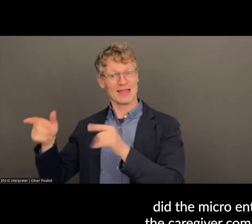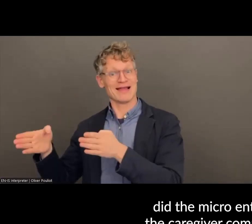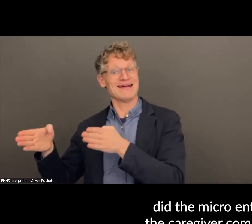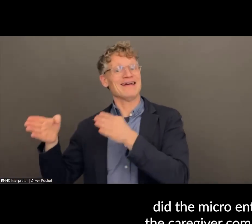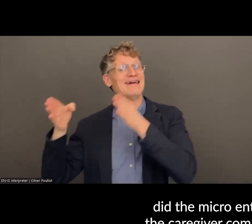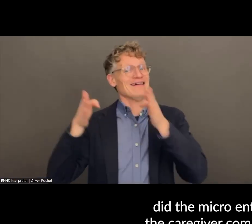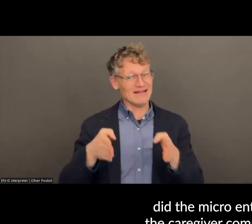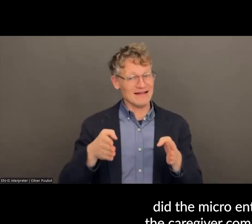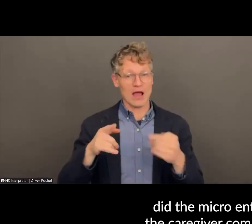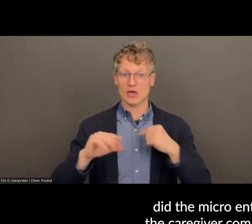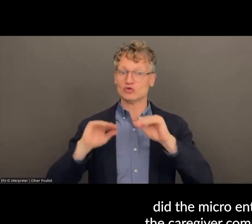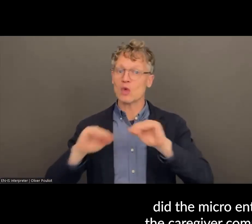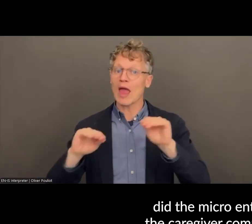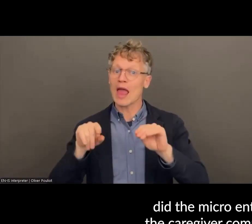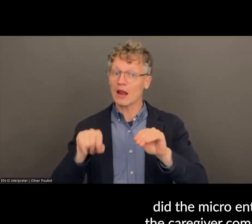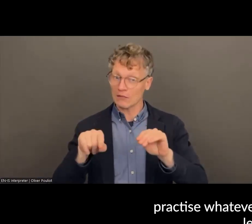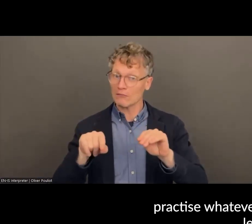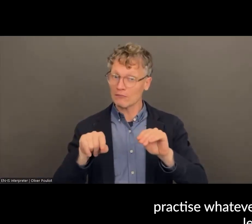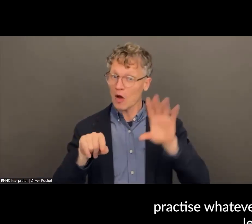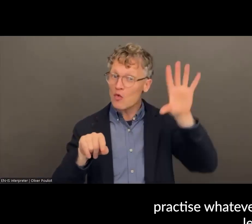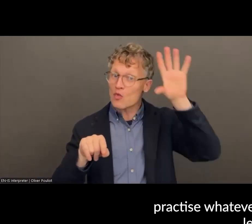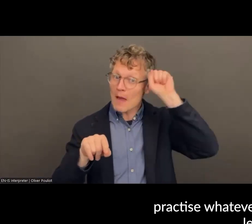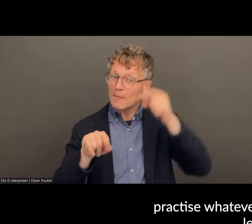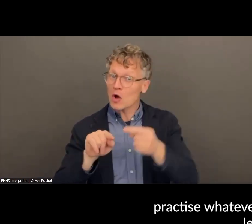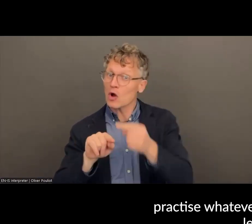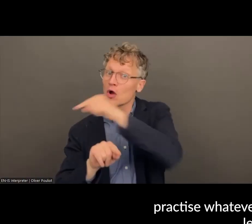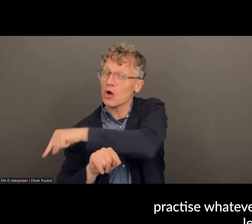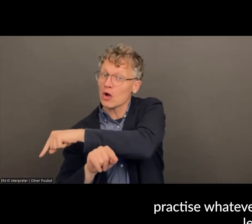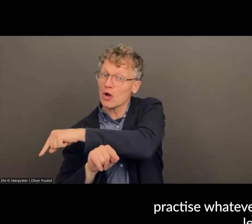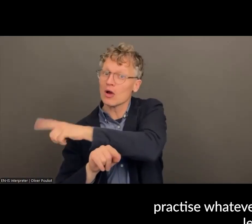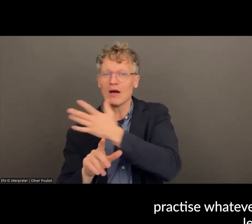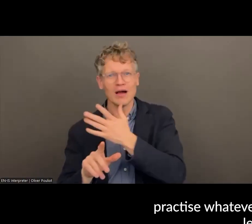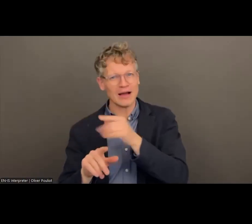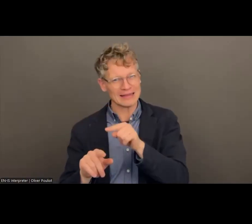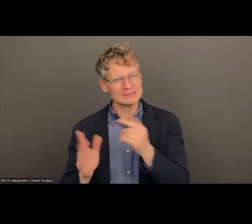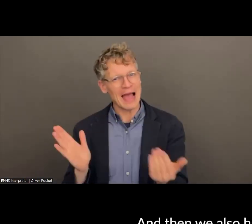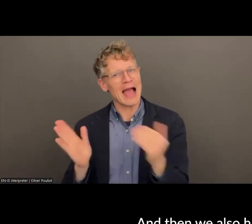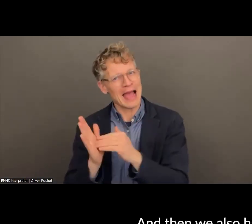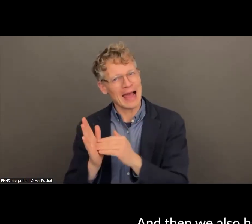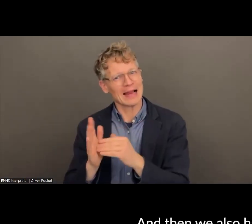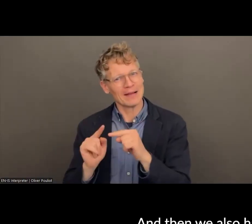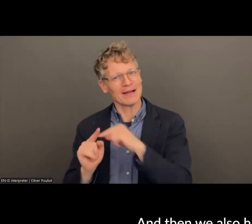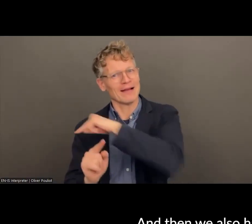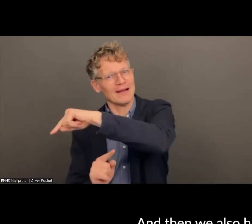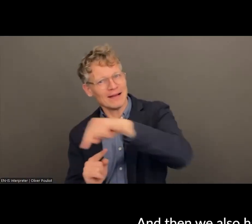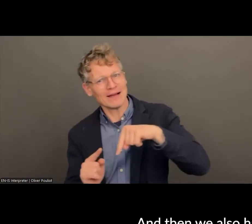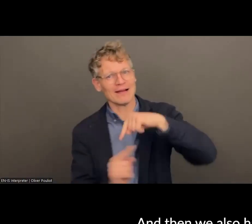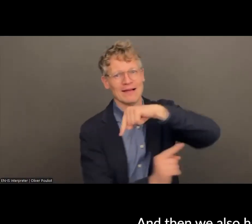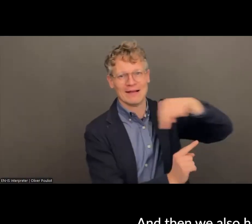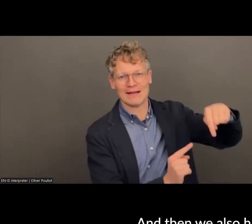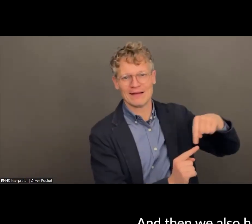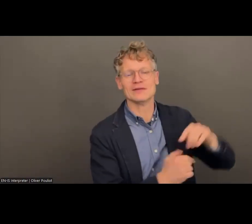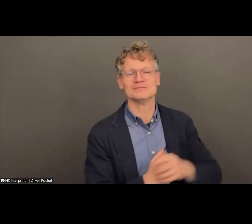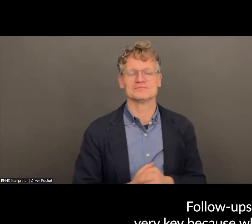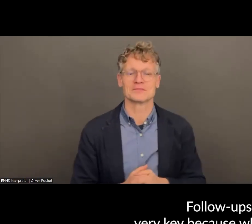caregiver comprehend or put it into practice, whatever they had learned. And then we also have